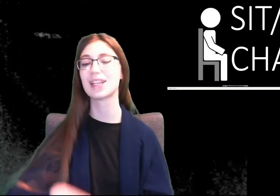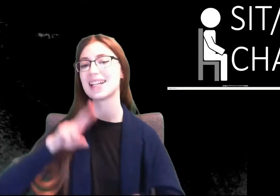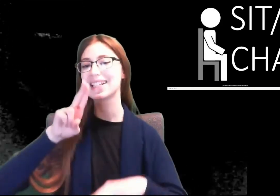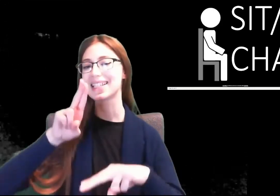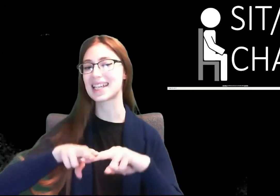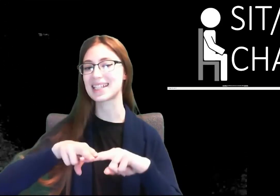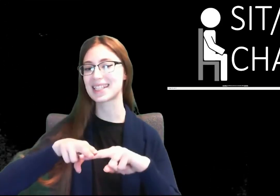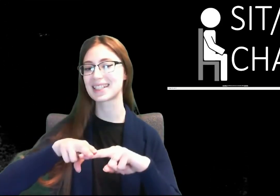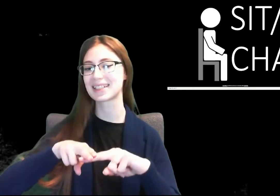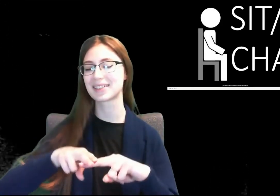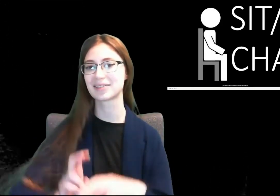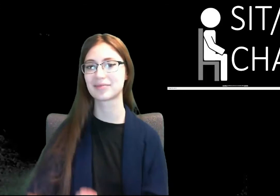Sit.